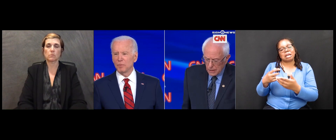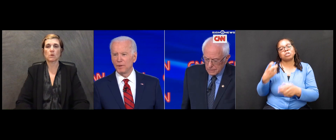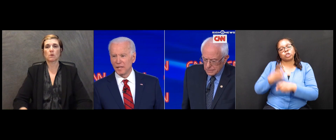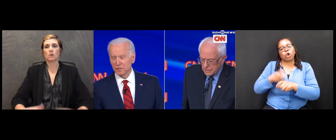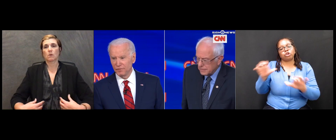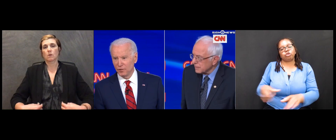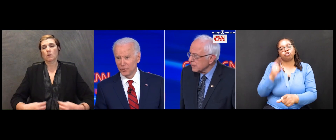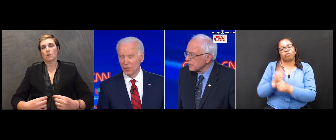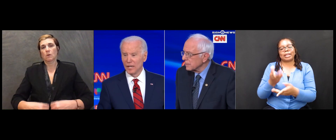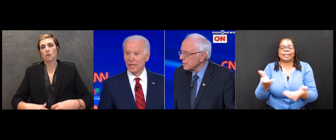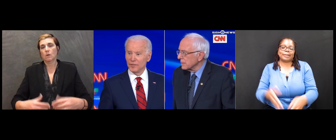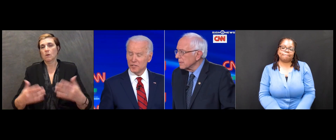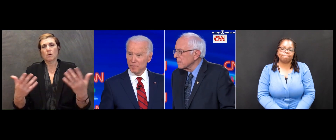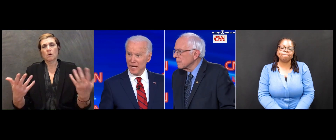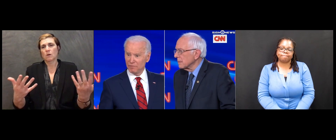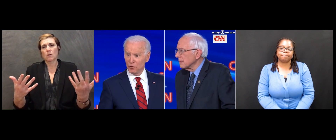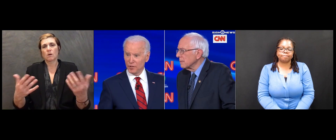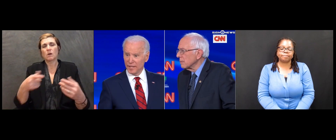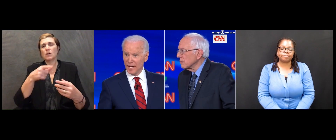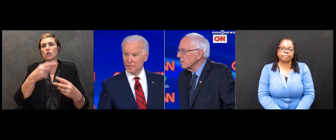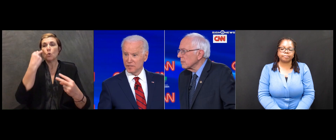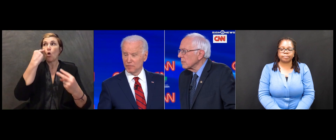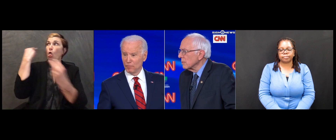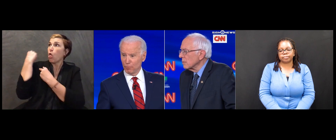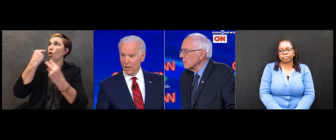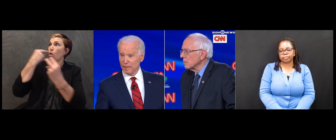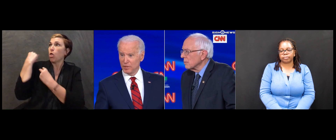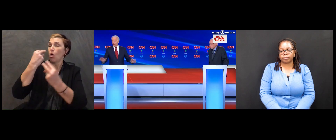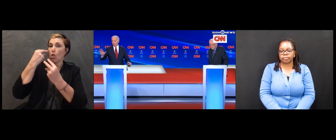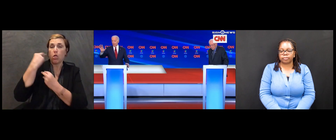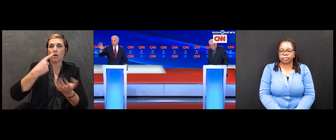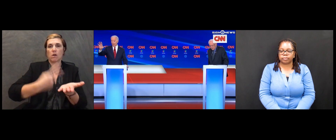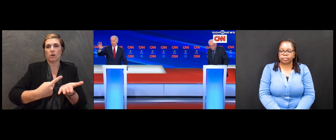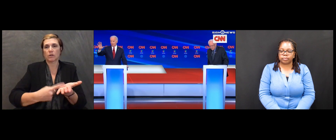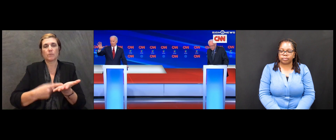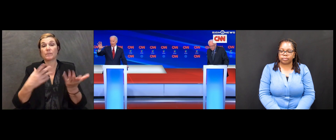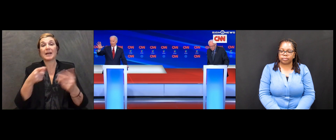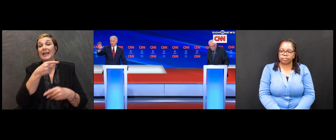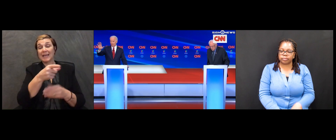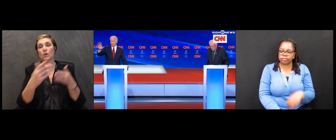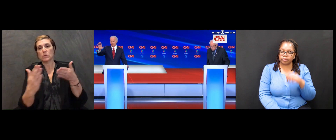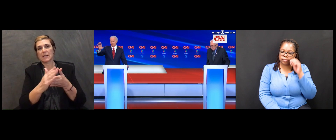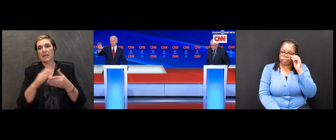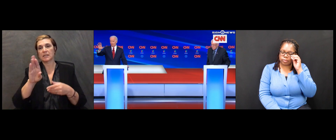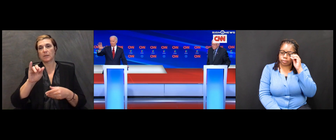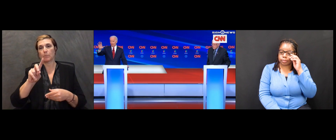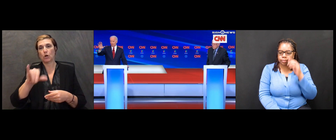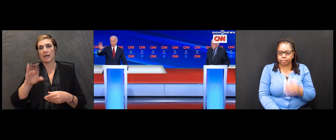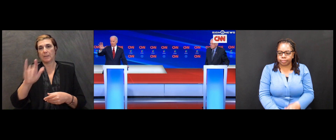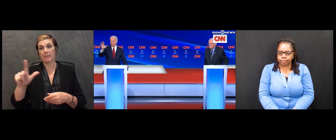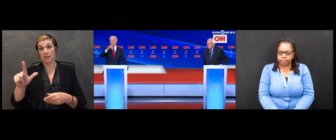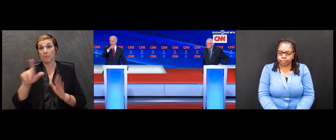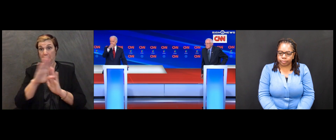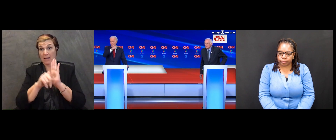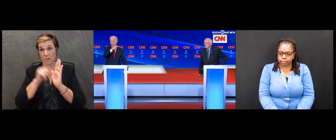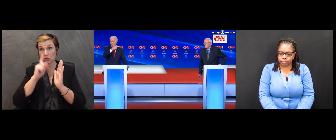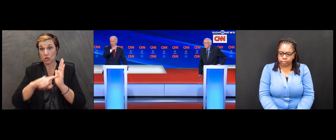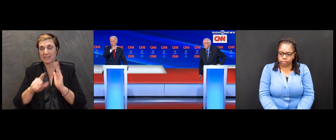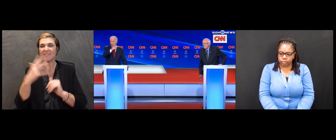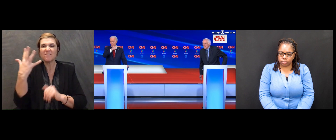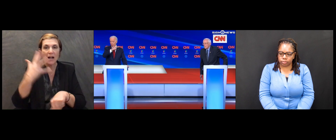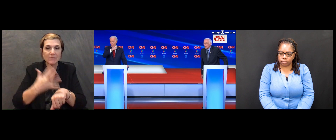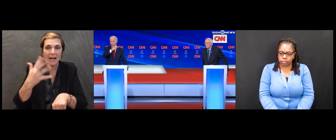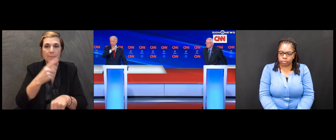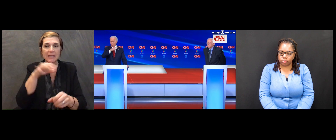argue about the past or the future. This man voted against the Brady bill five times. Background checks, five